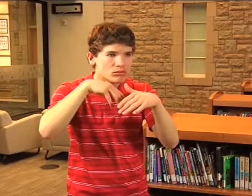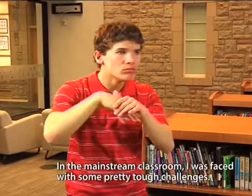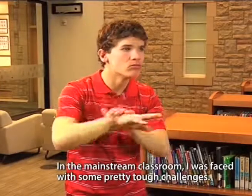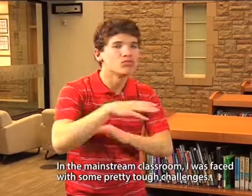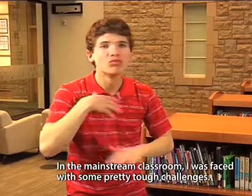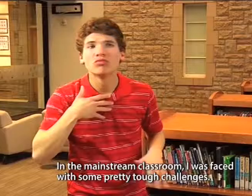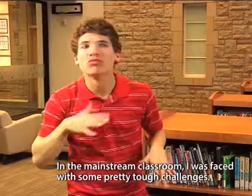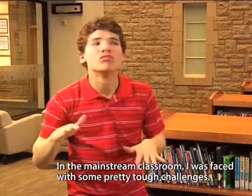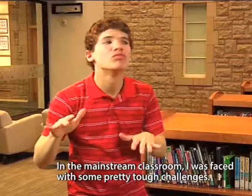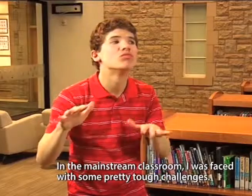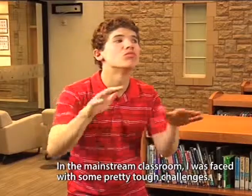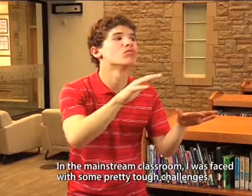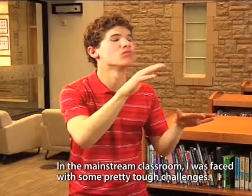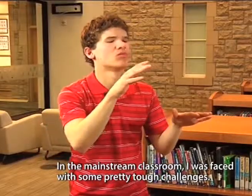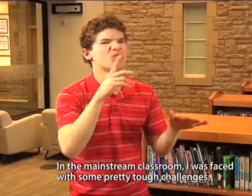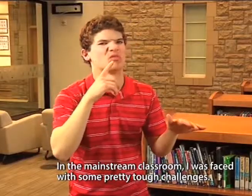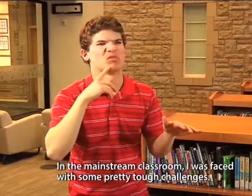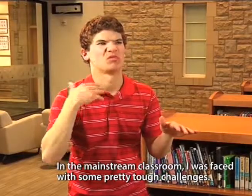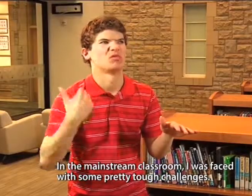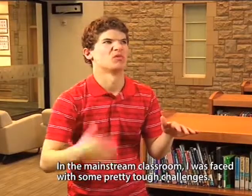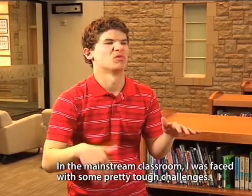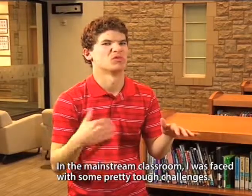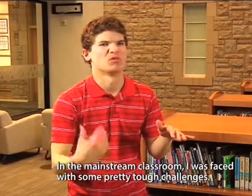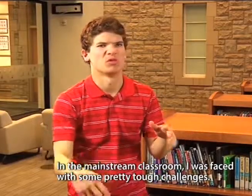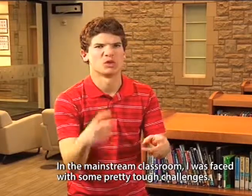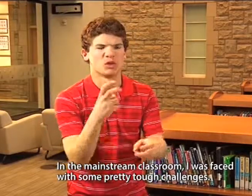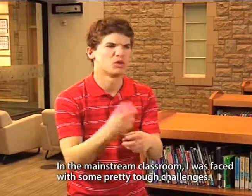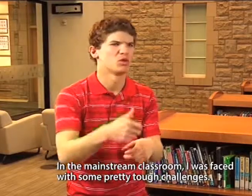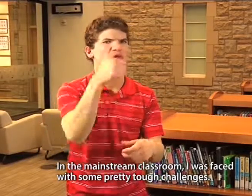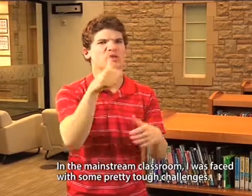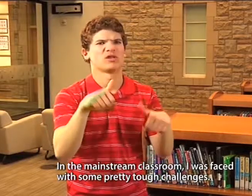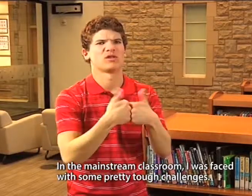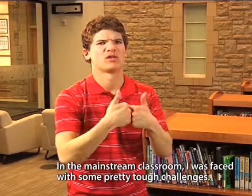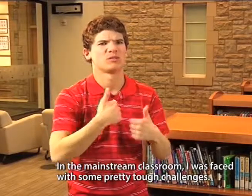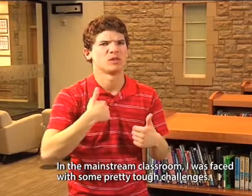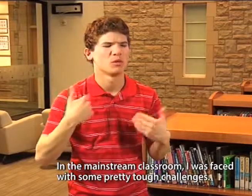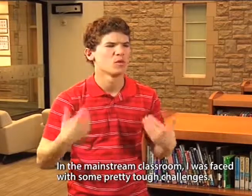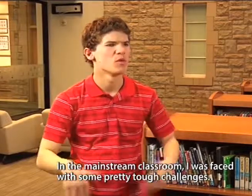In the mainstream classroom, I was faced with some pretty tough challenges.